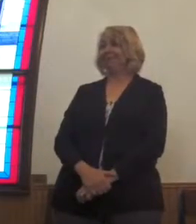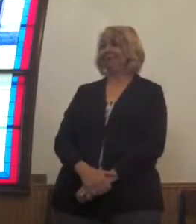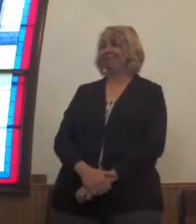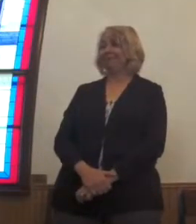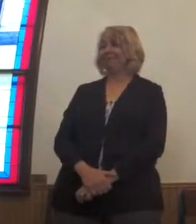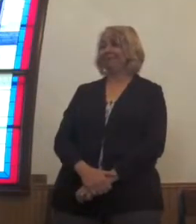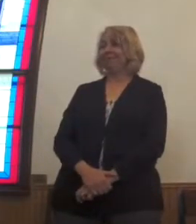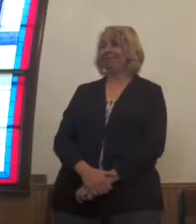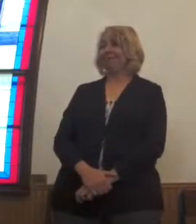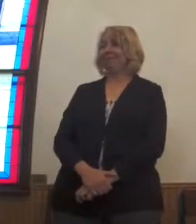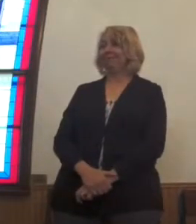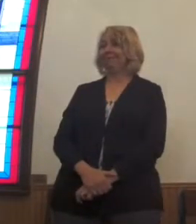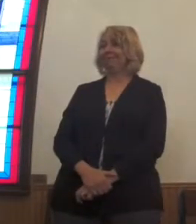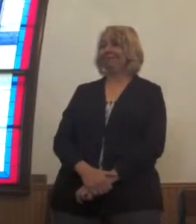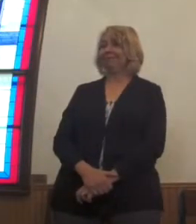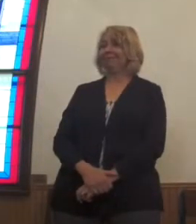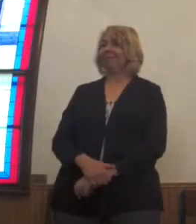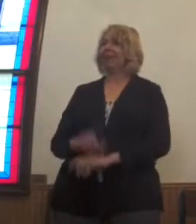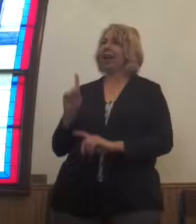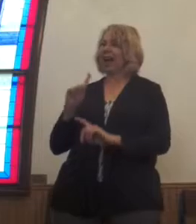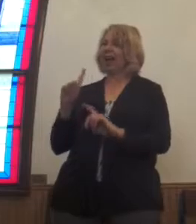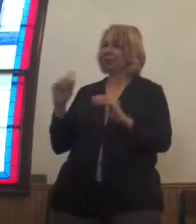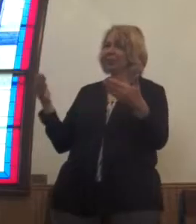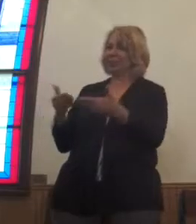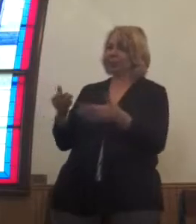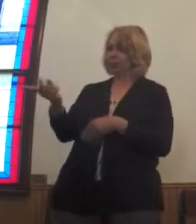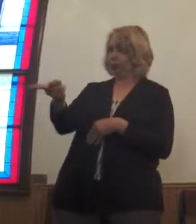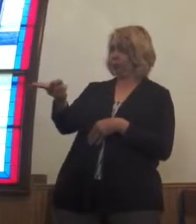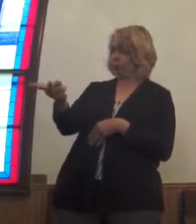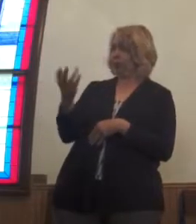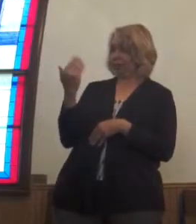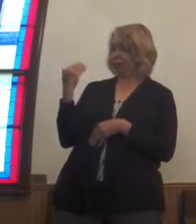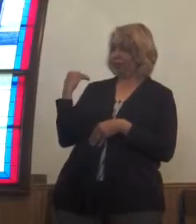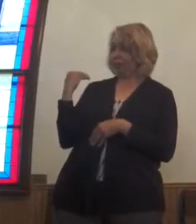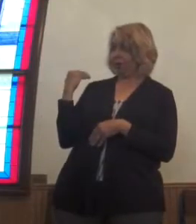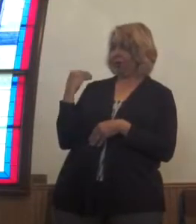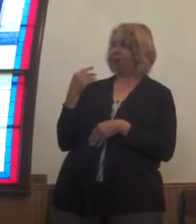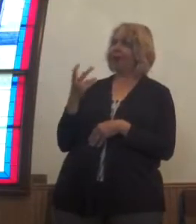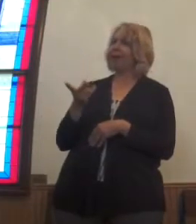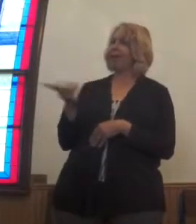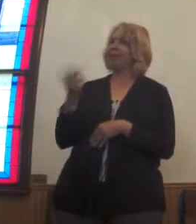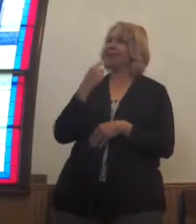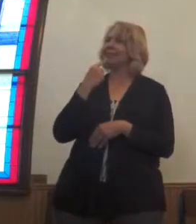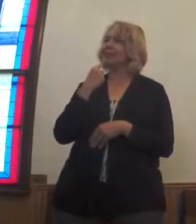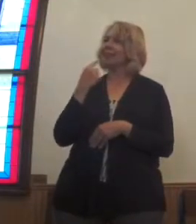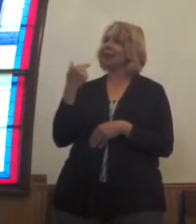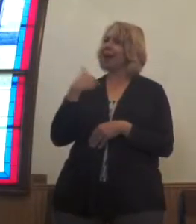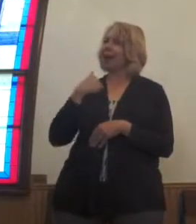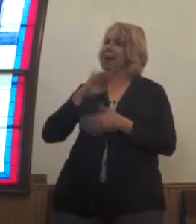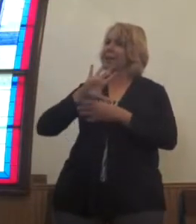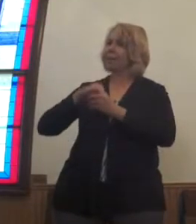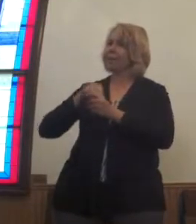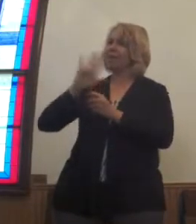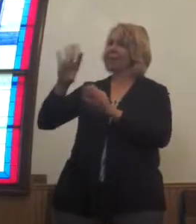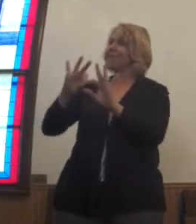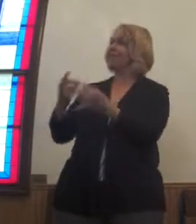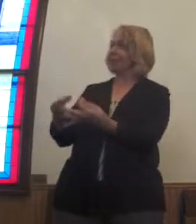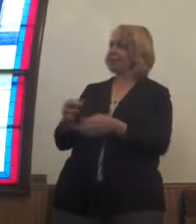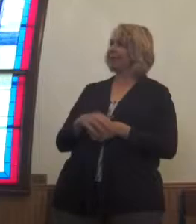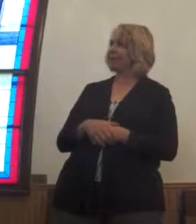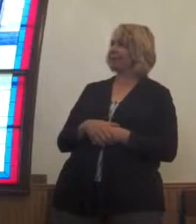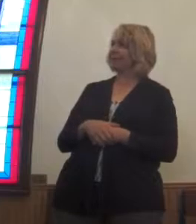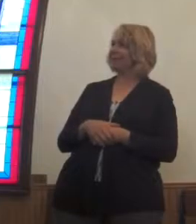Now, as I said when I was introducing Jane and Camille, that they shared that I become a part of their extended family.